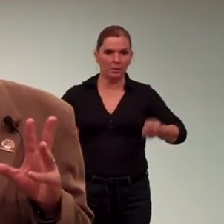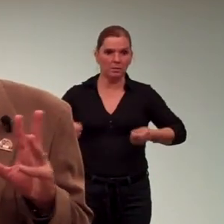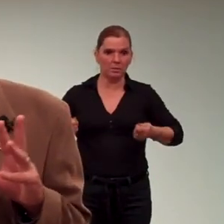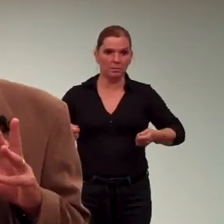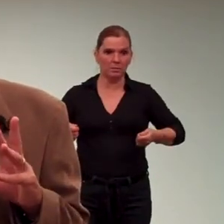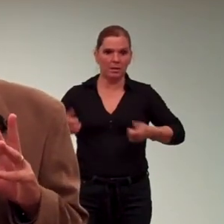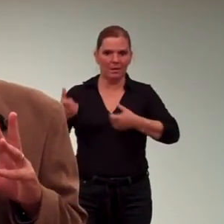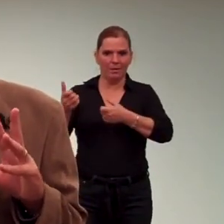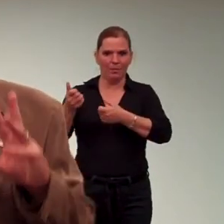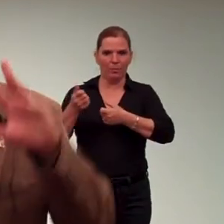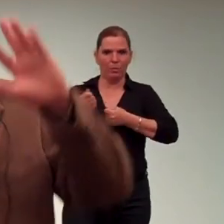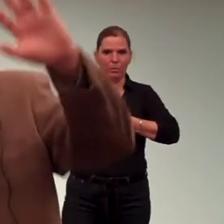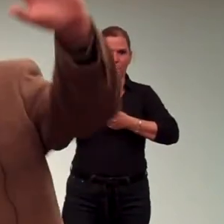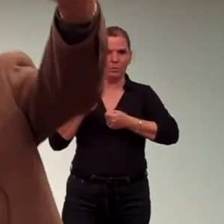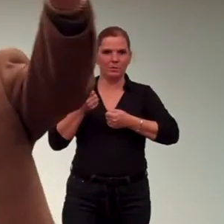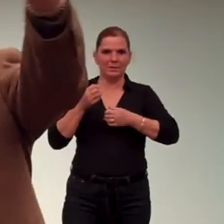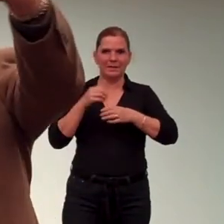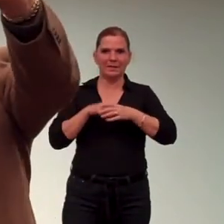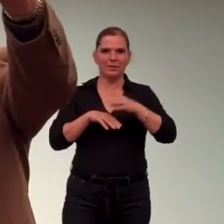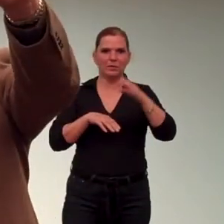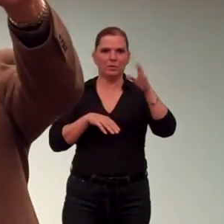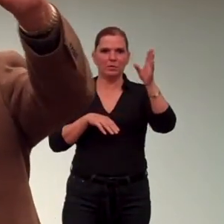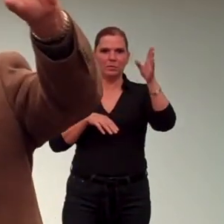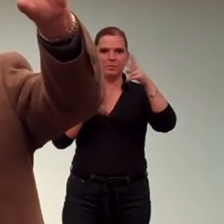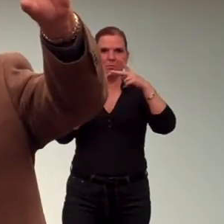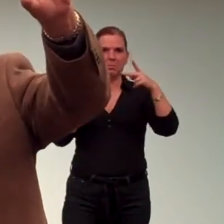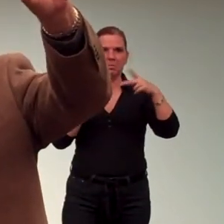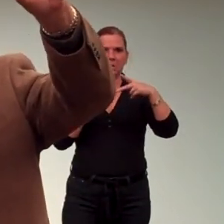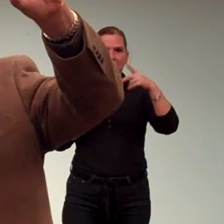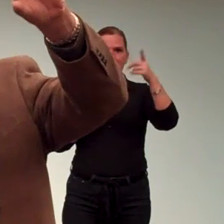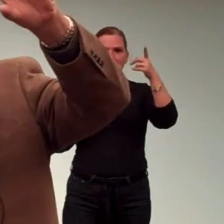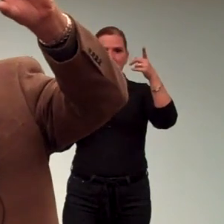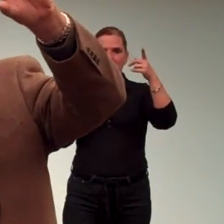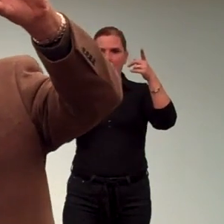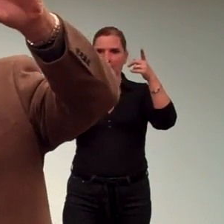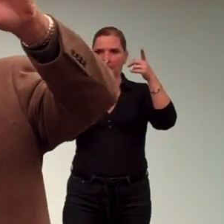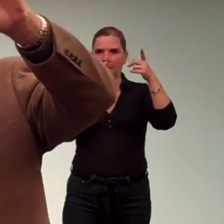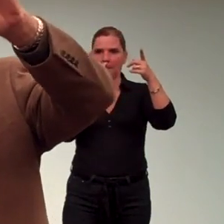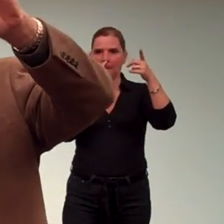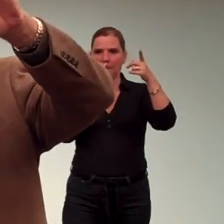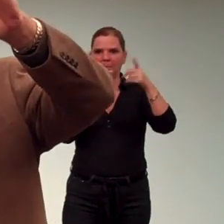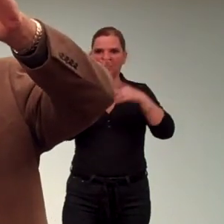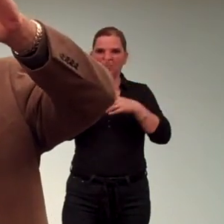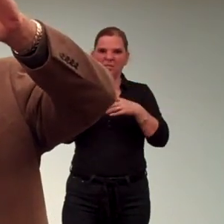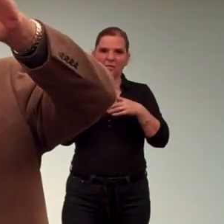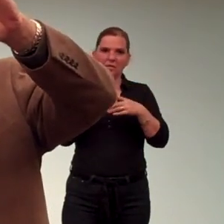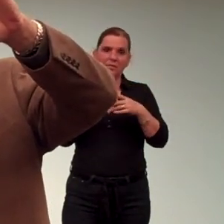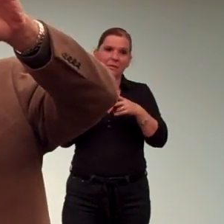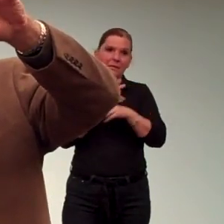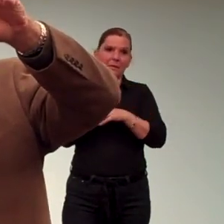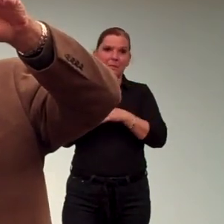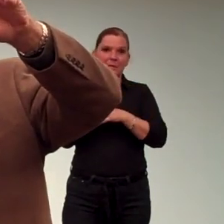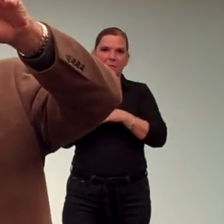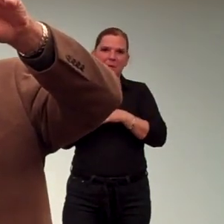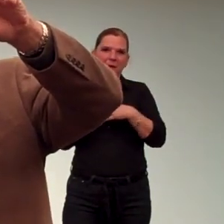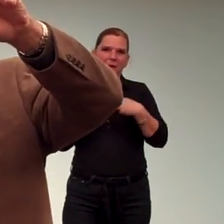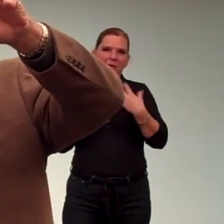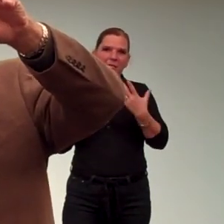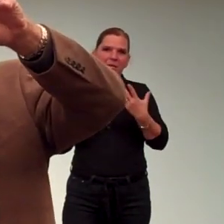wagons pulled into McCourtney's place down there, and you have 50 times 6, you might